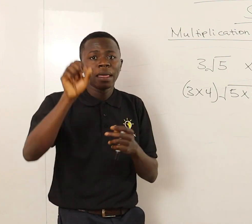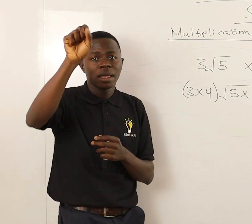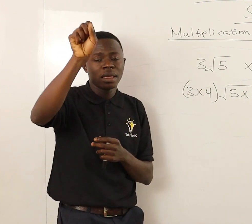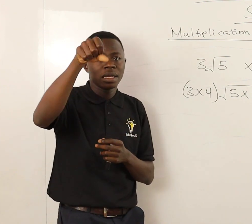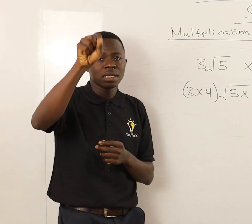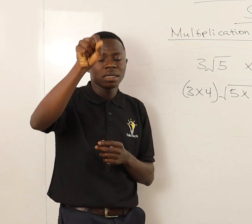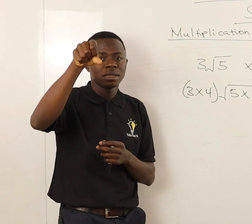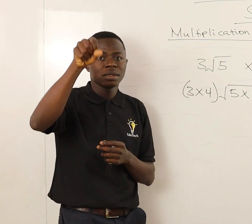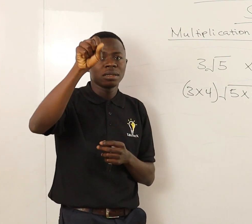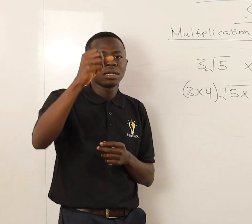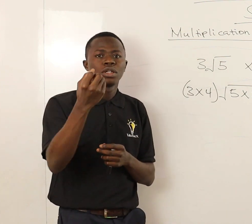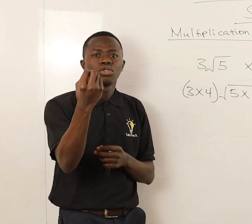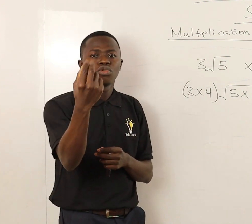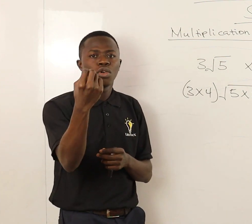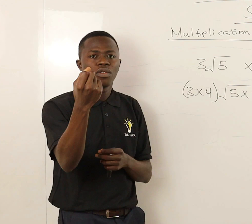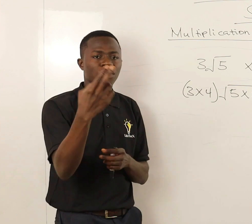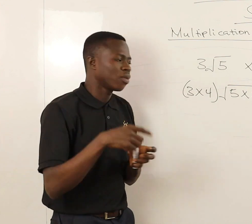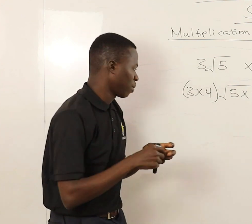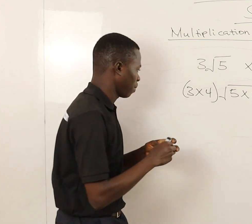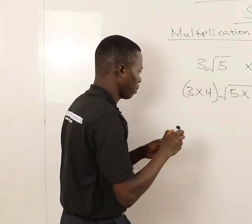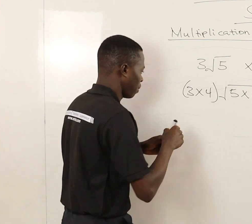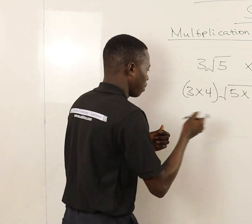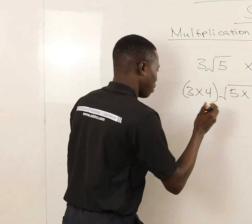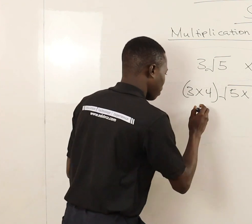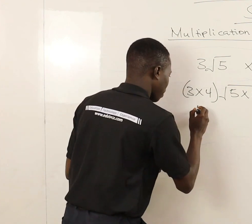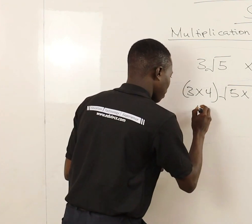yes, 3 multiplied by 4 being 12.